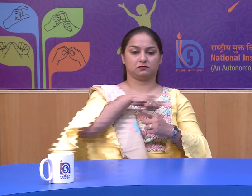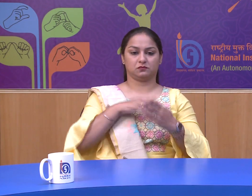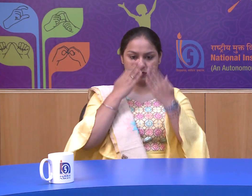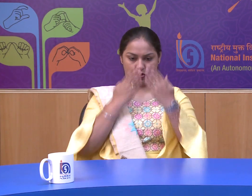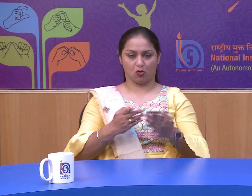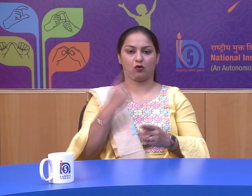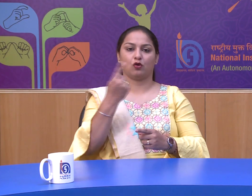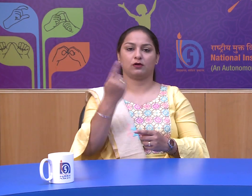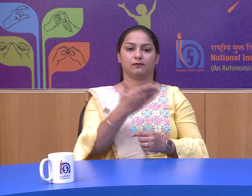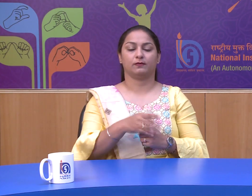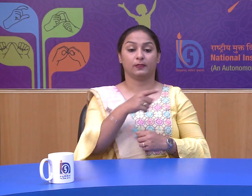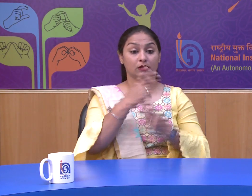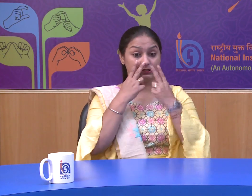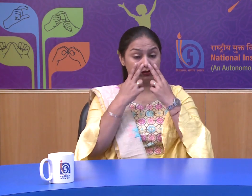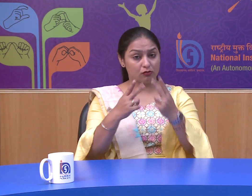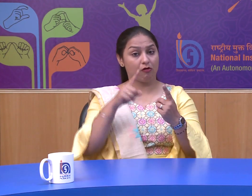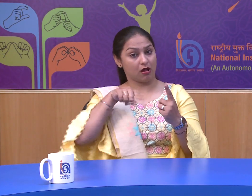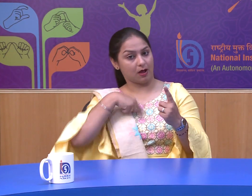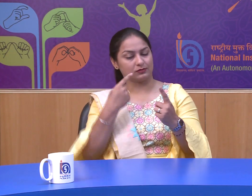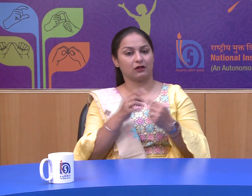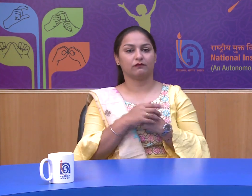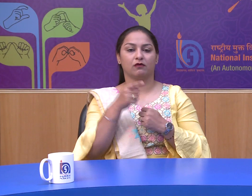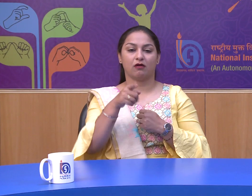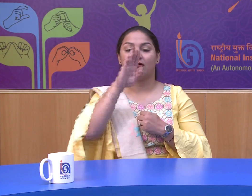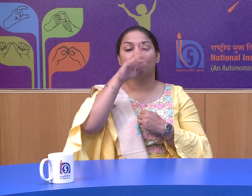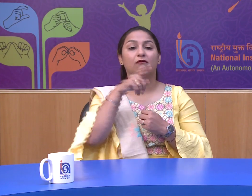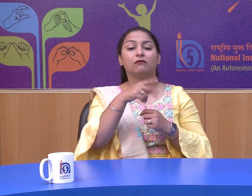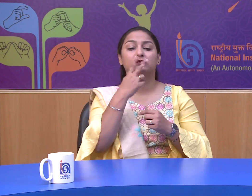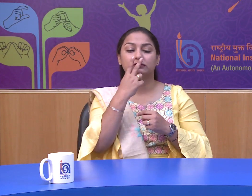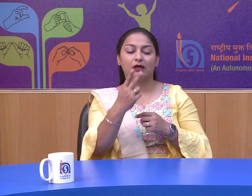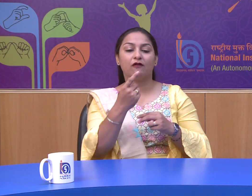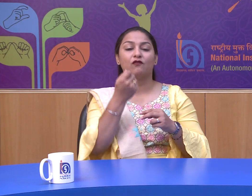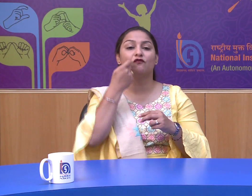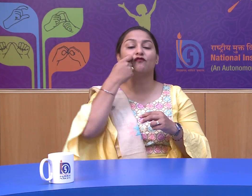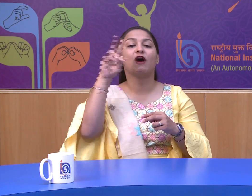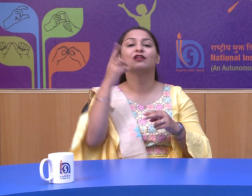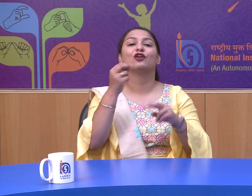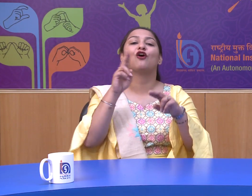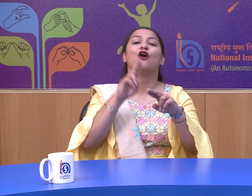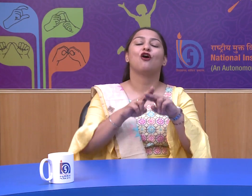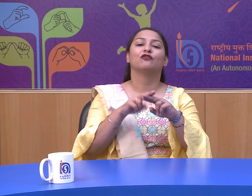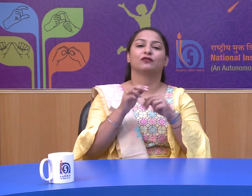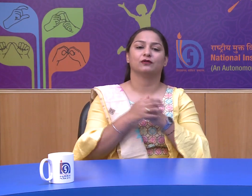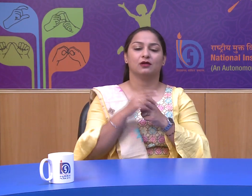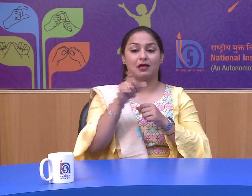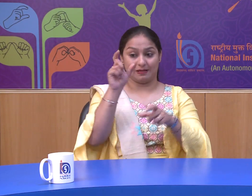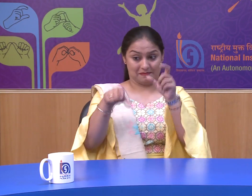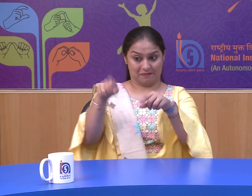He saw himself as a father and considered his people as